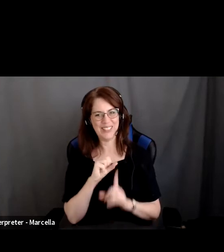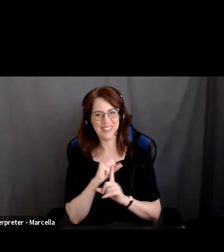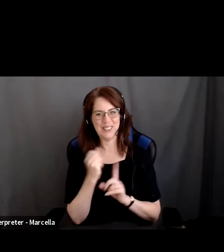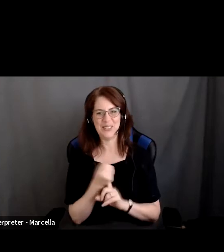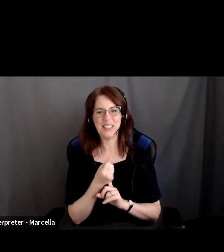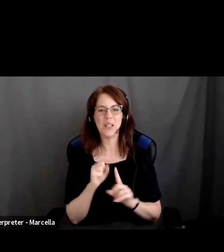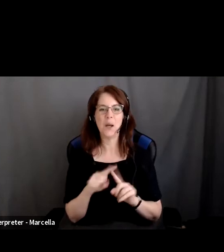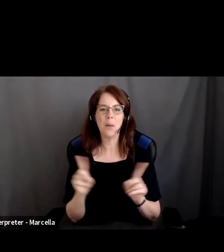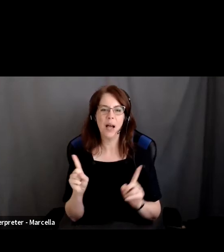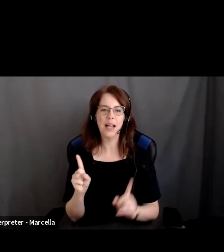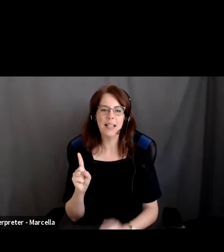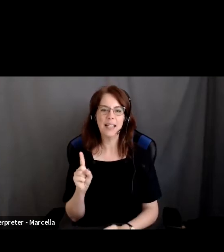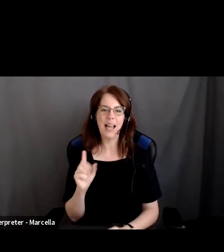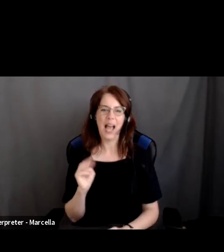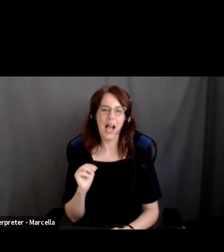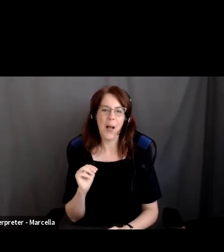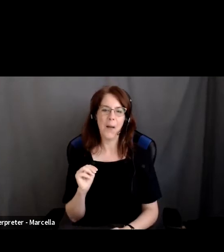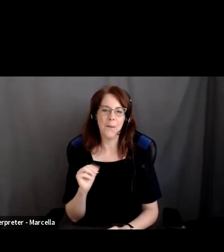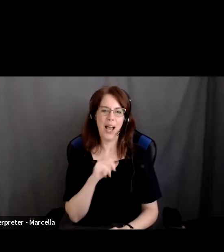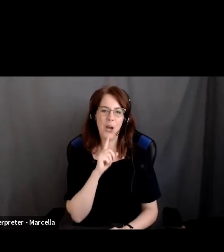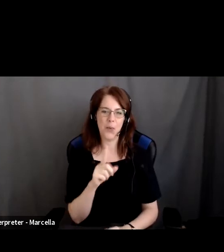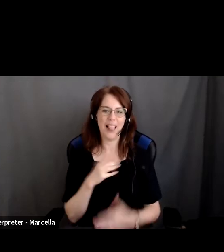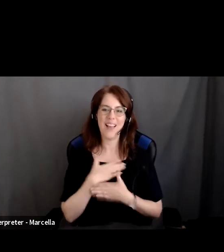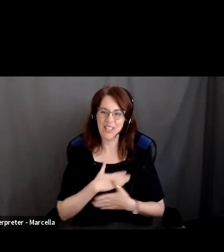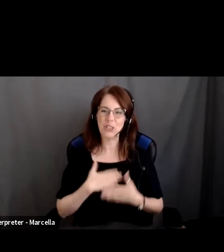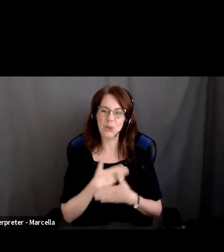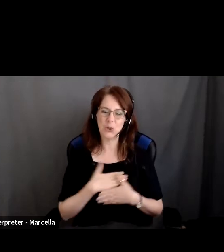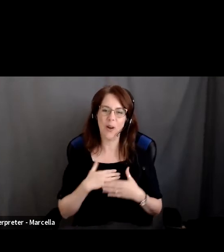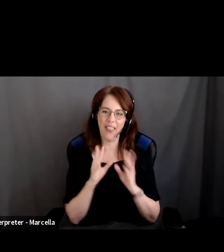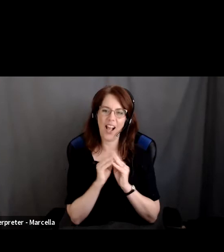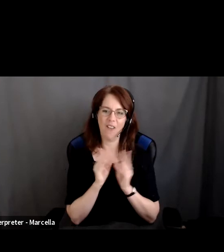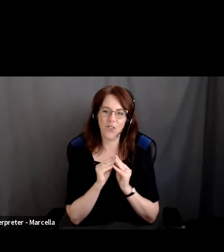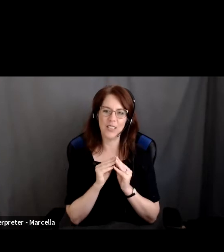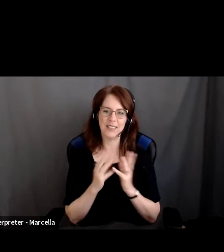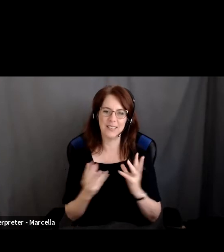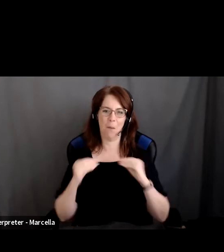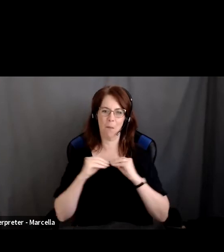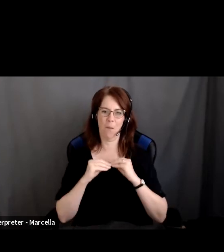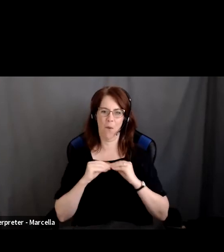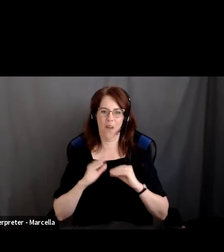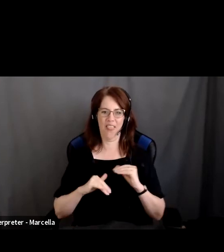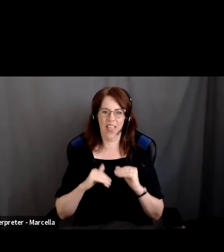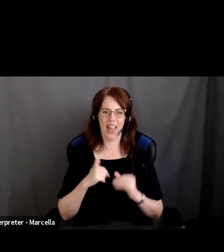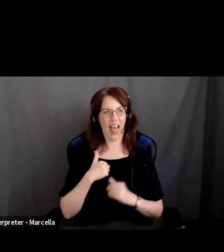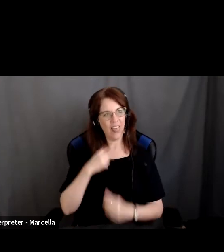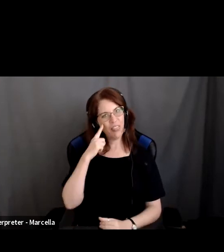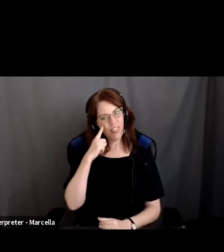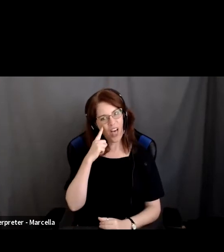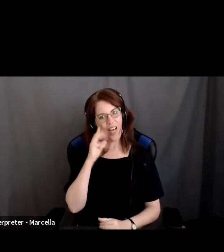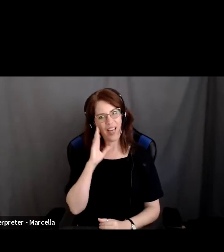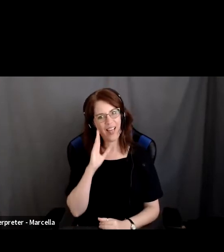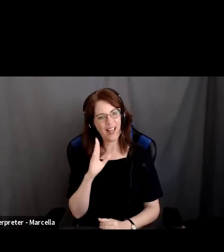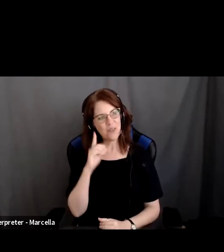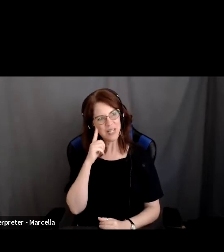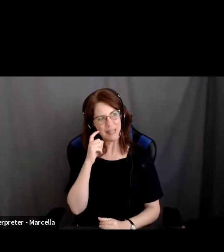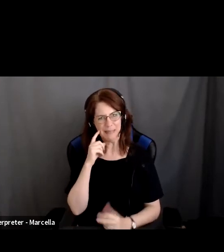but just really been enjoying the conference a lot more than I thought I would. And so